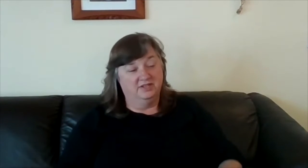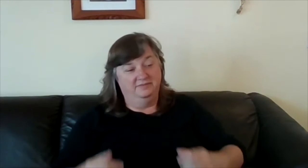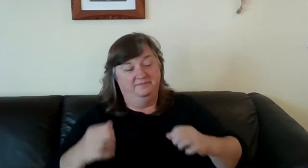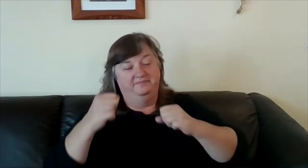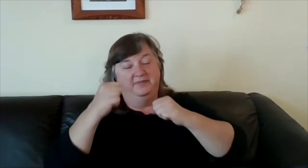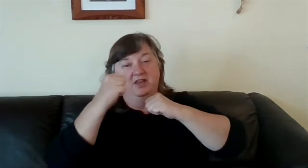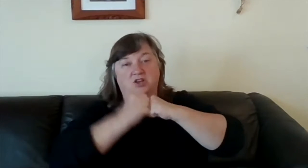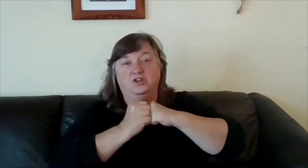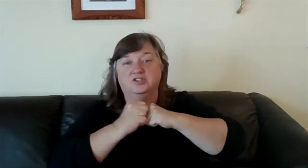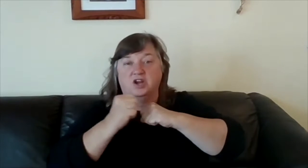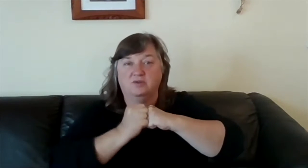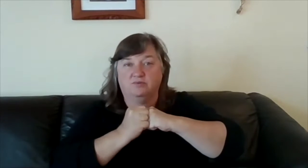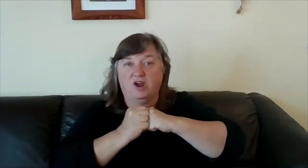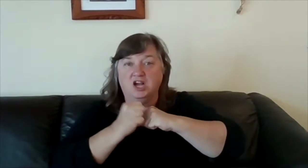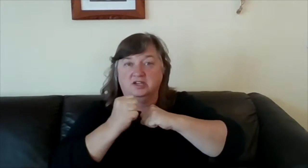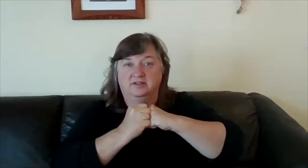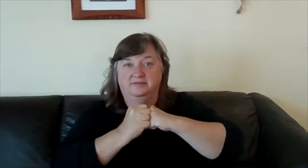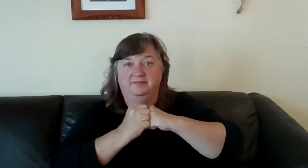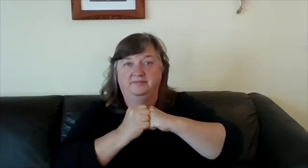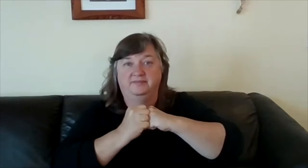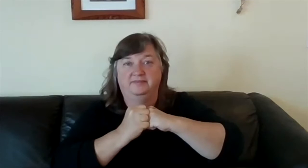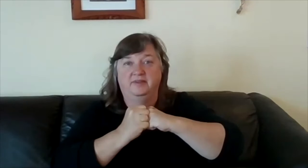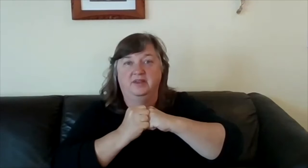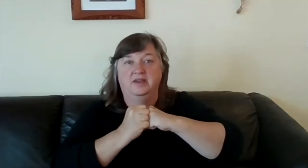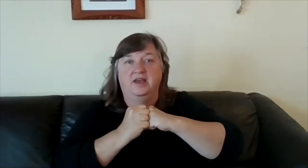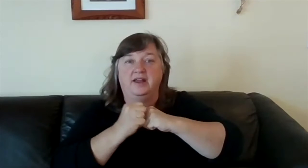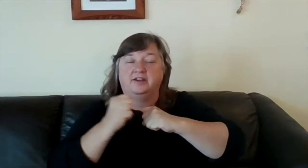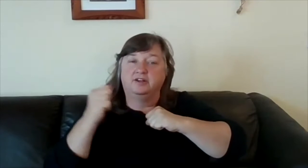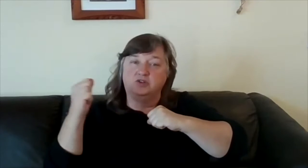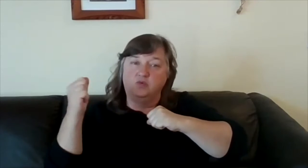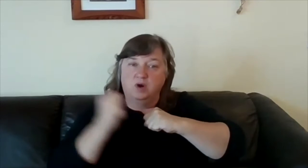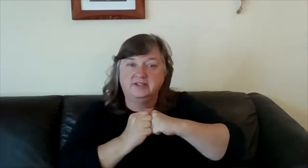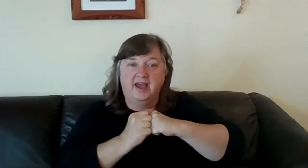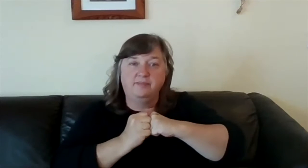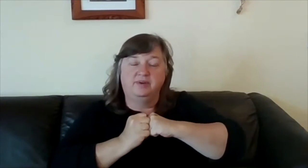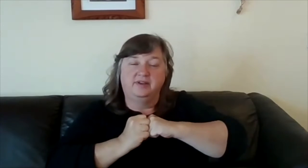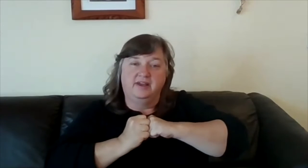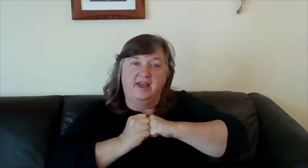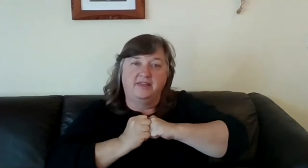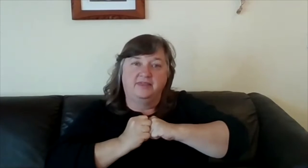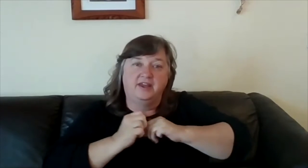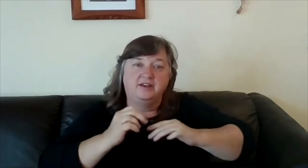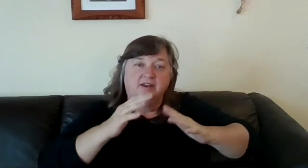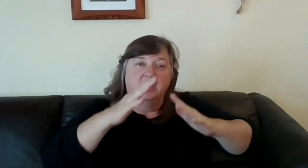Mountain, you're going to start with rock, and you're going to do 1 tap and then